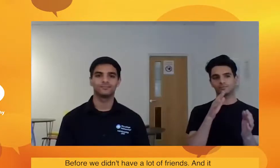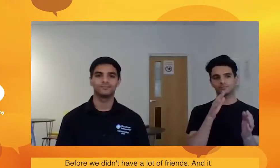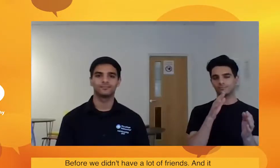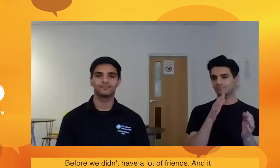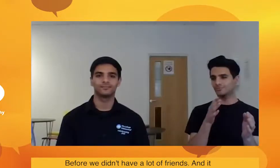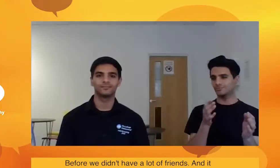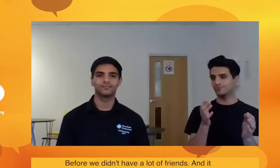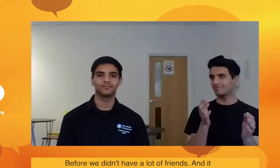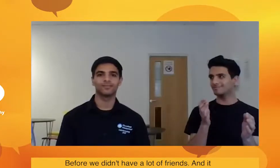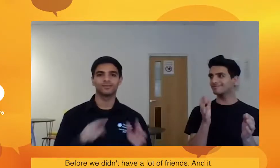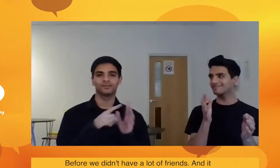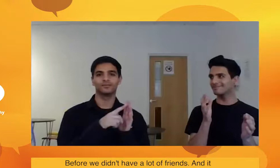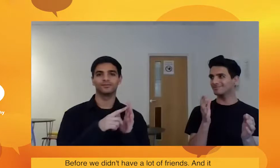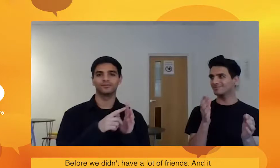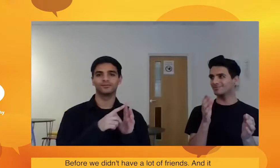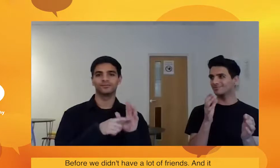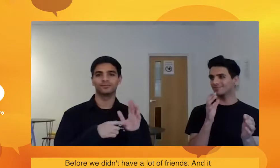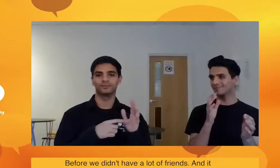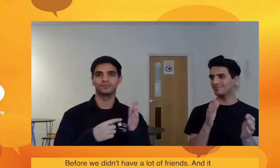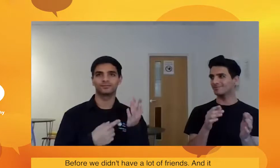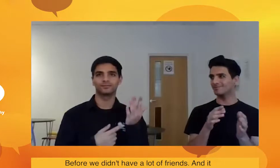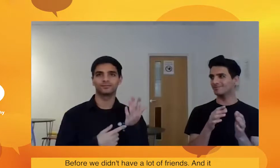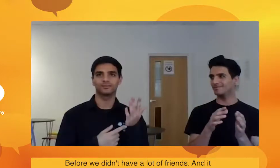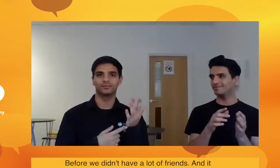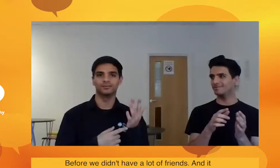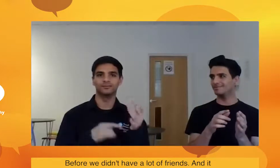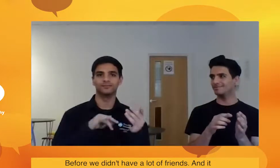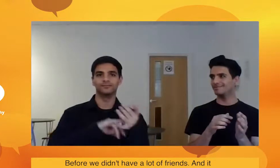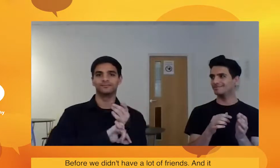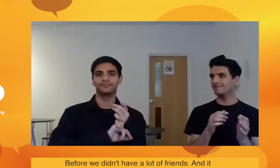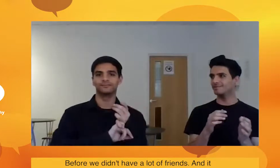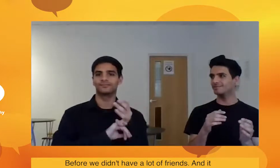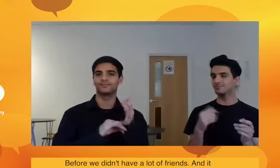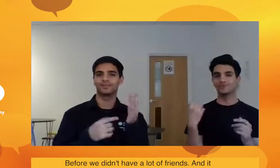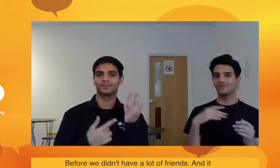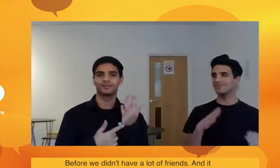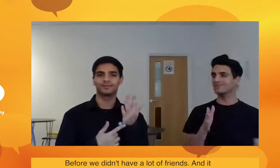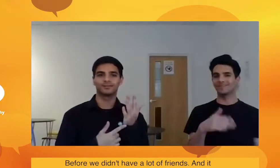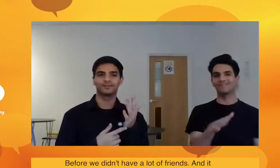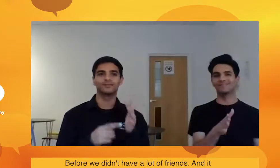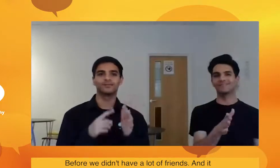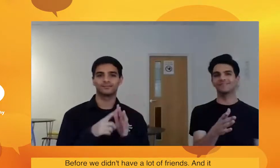Before, we didn't have a lot of friends.